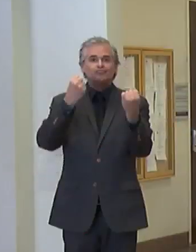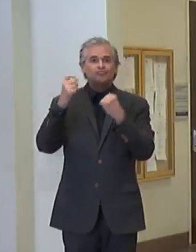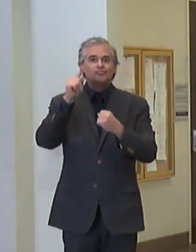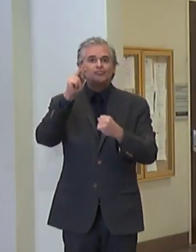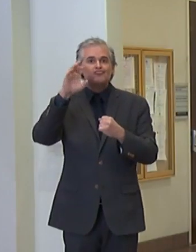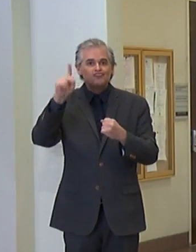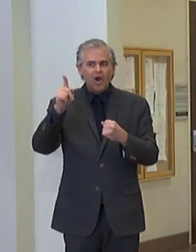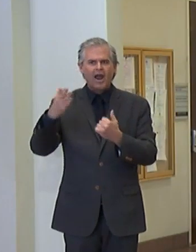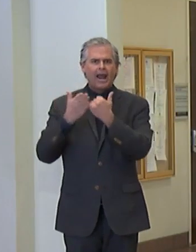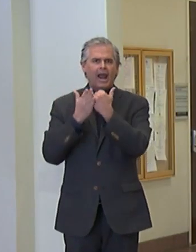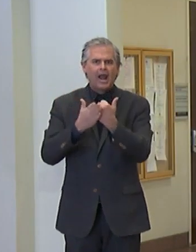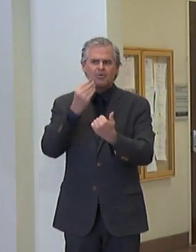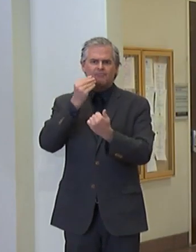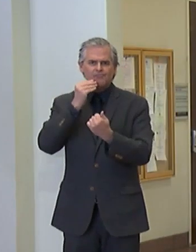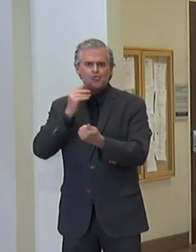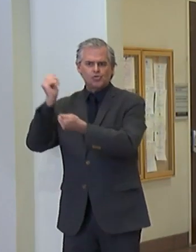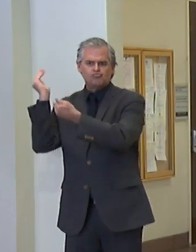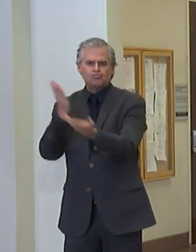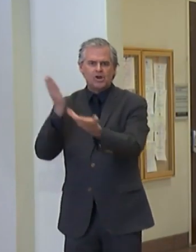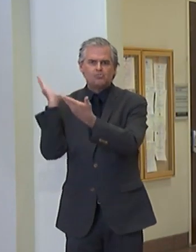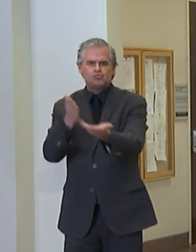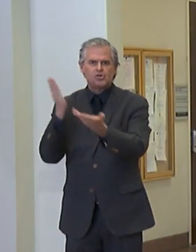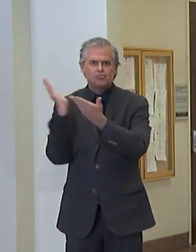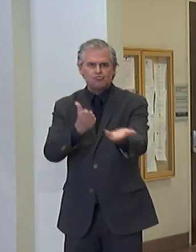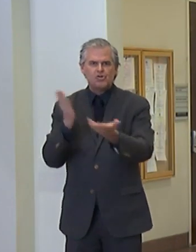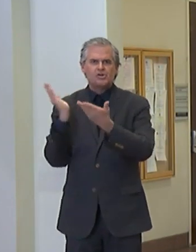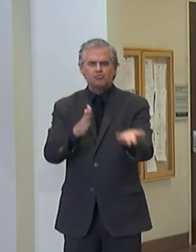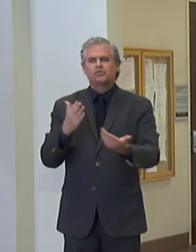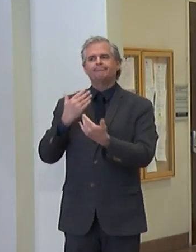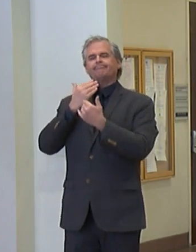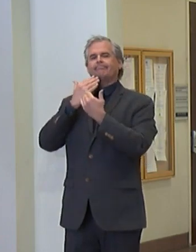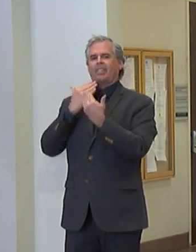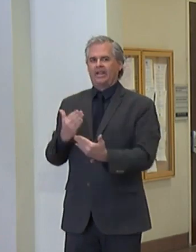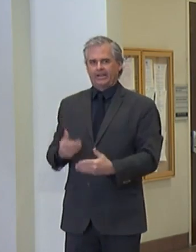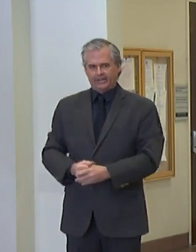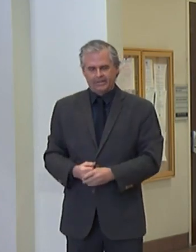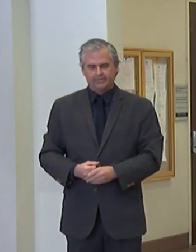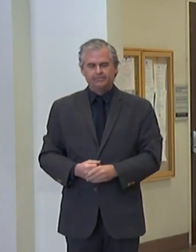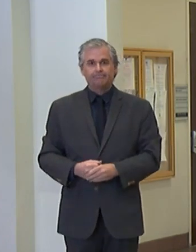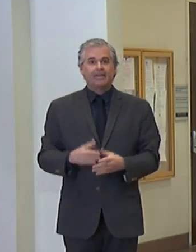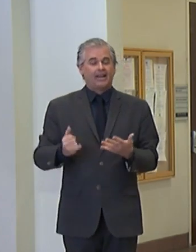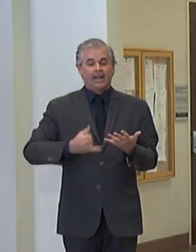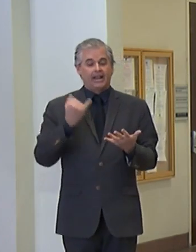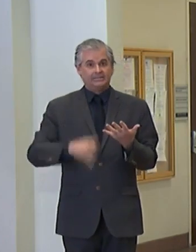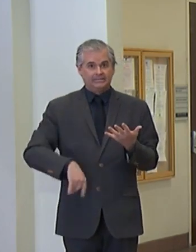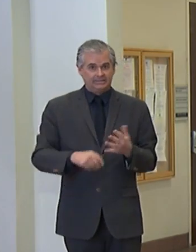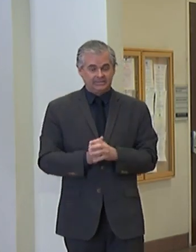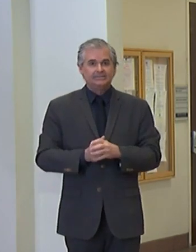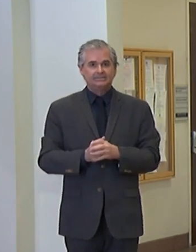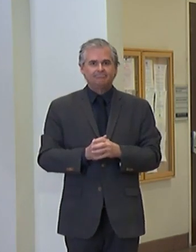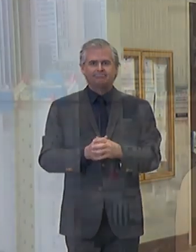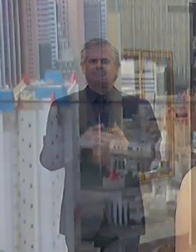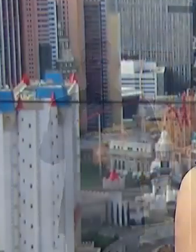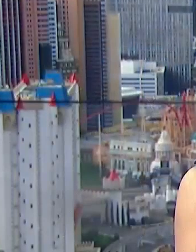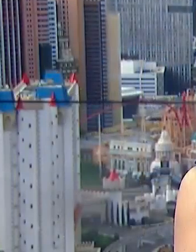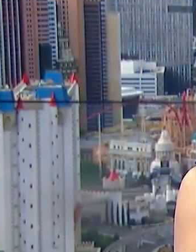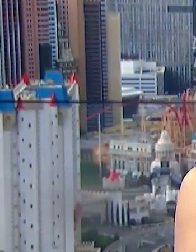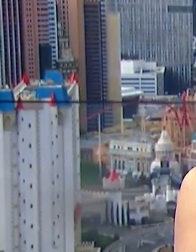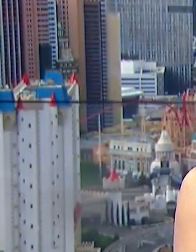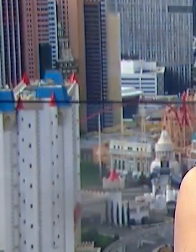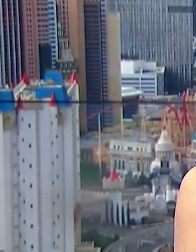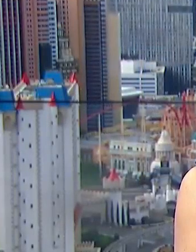But first tonight, Governor Steve Sisolak assuring Nevadans will have a roof over their heads during the pandemic. Now, the governor wrapping up a press